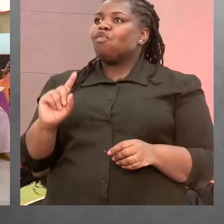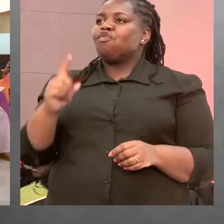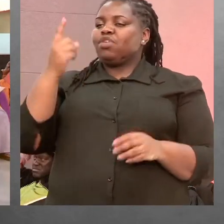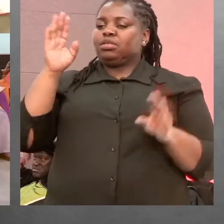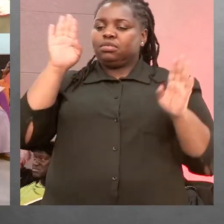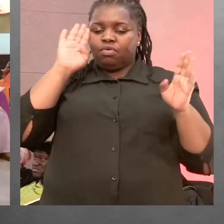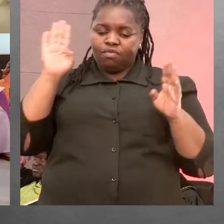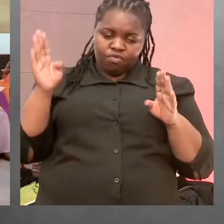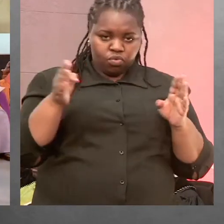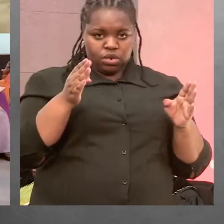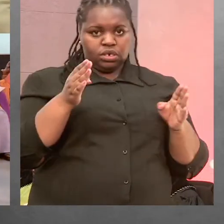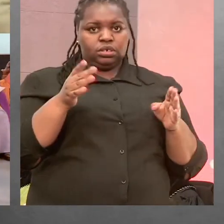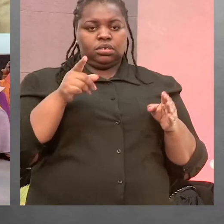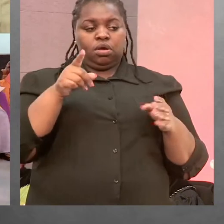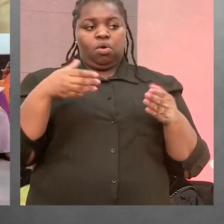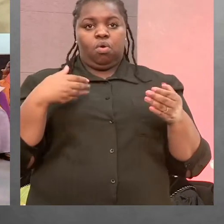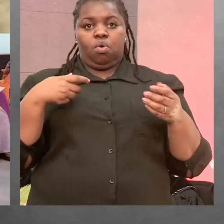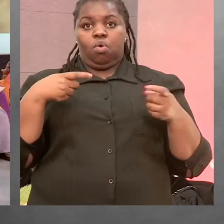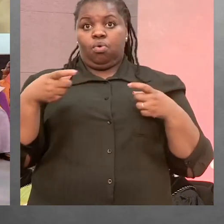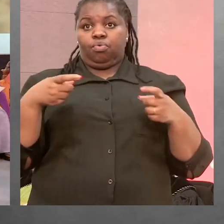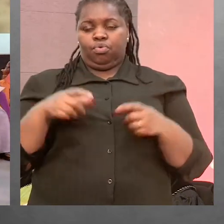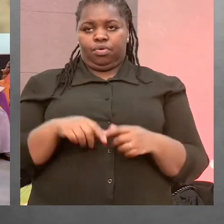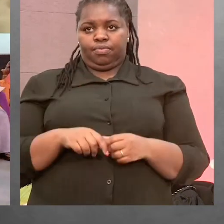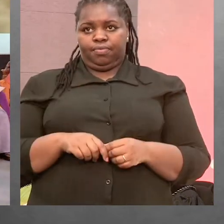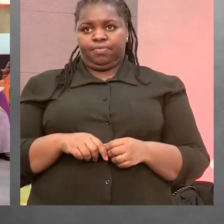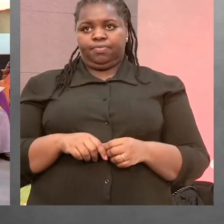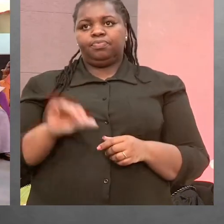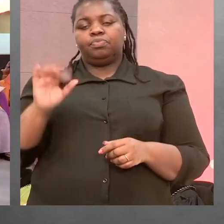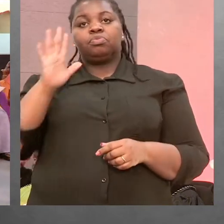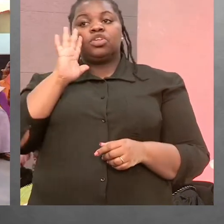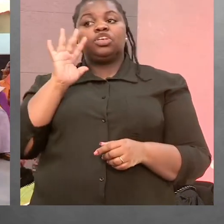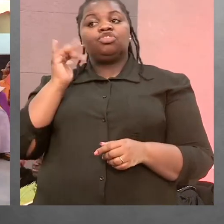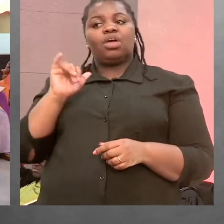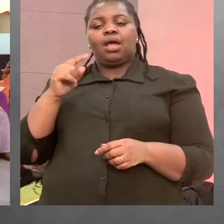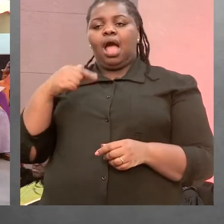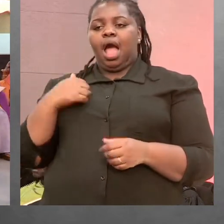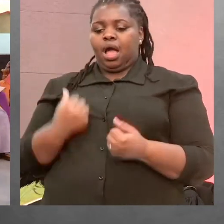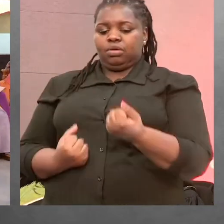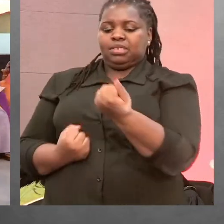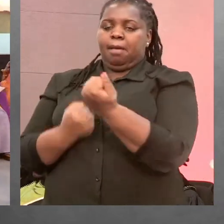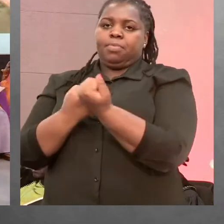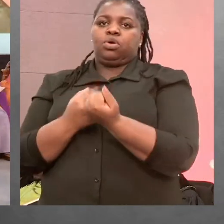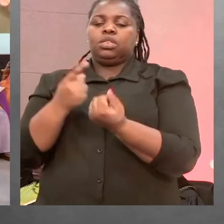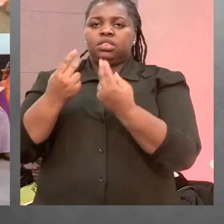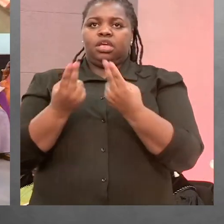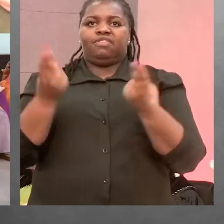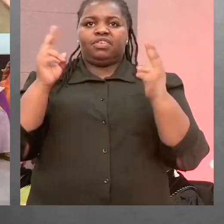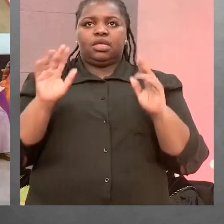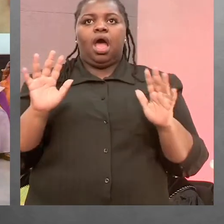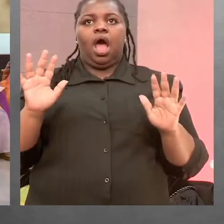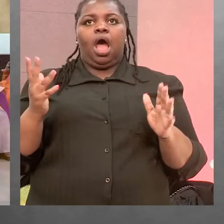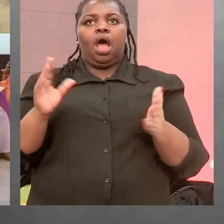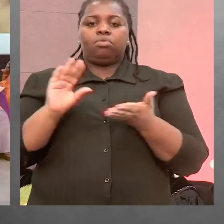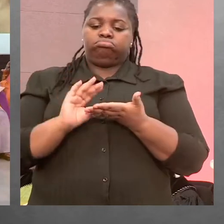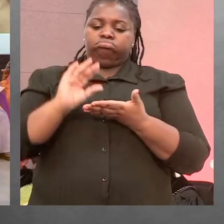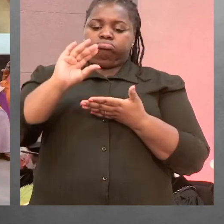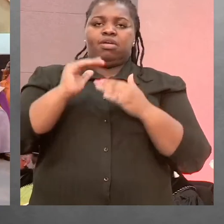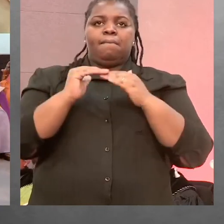focus point of control is to check how best you can assist the university to inject